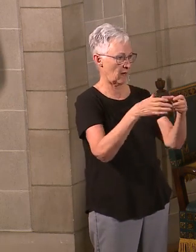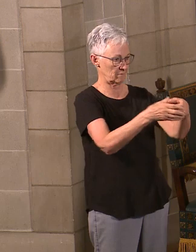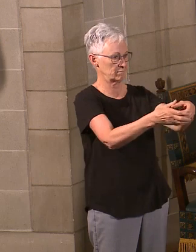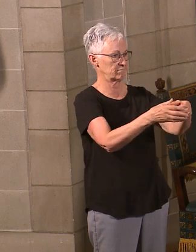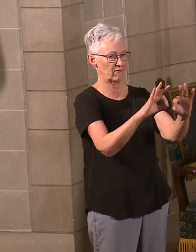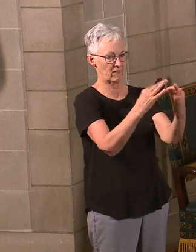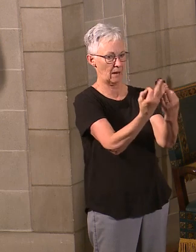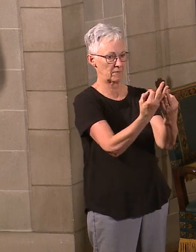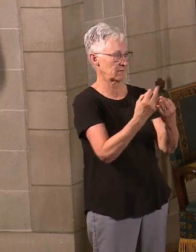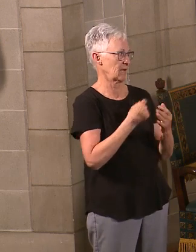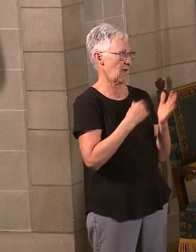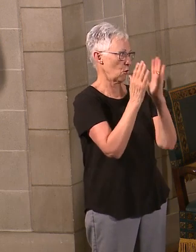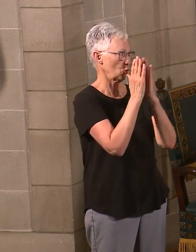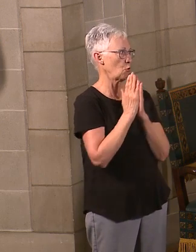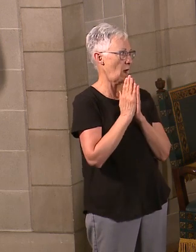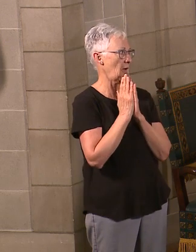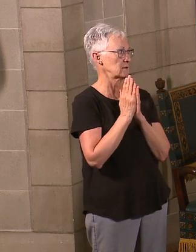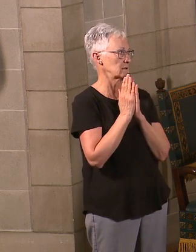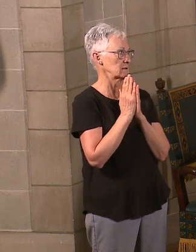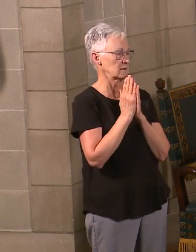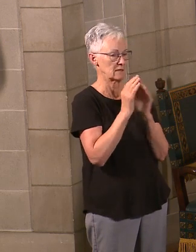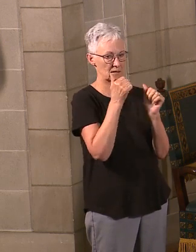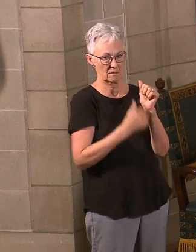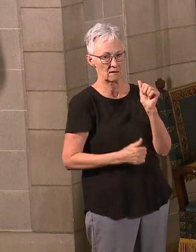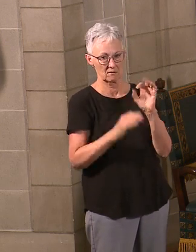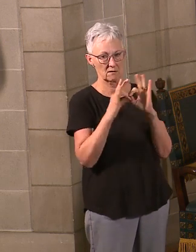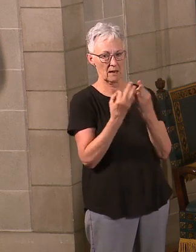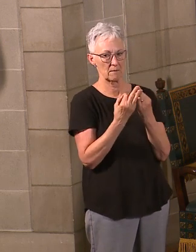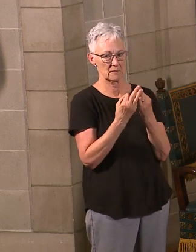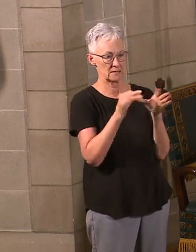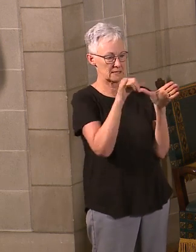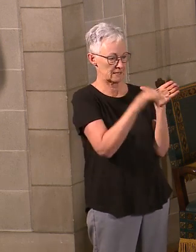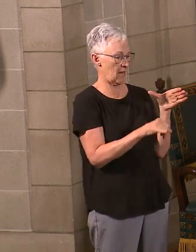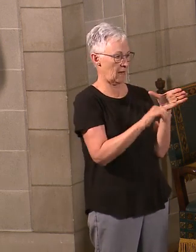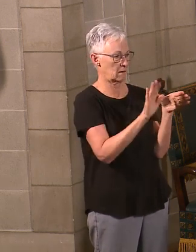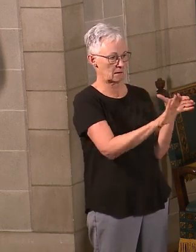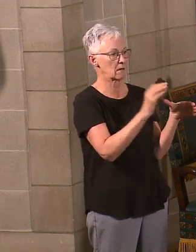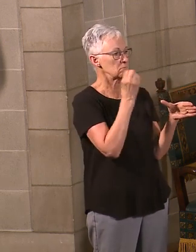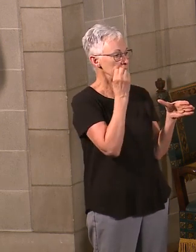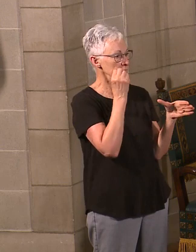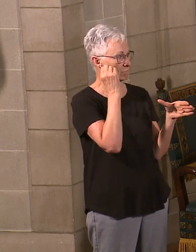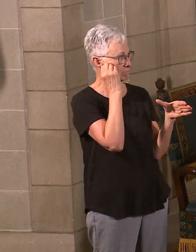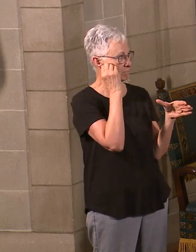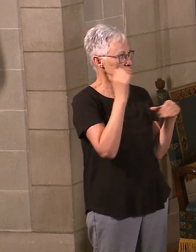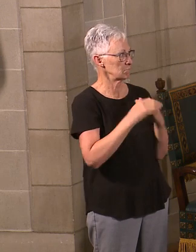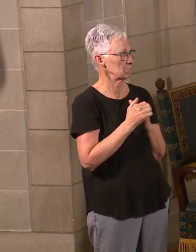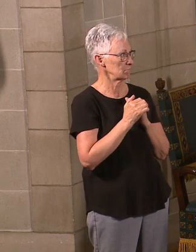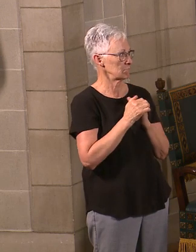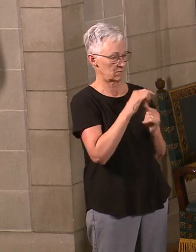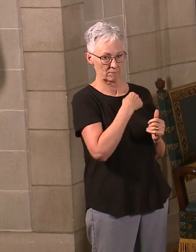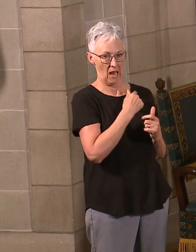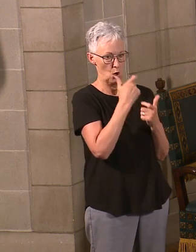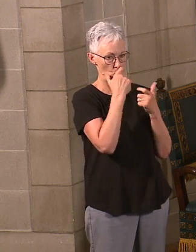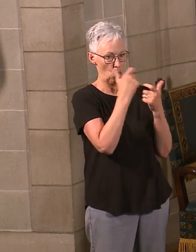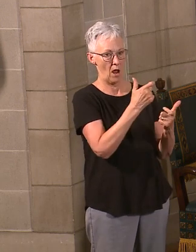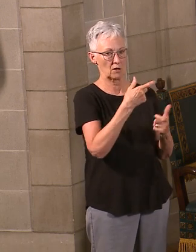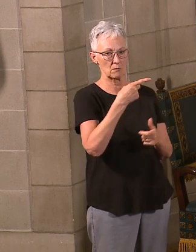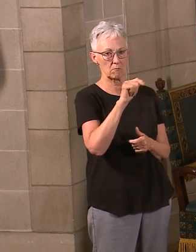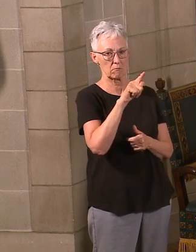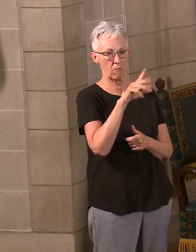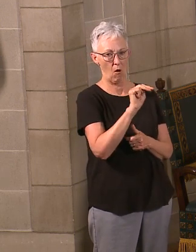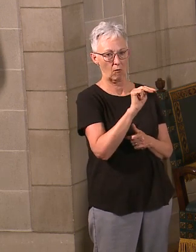would request that every family really stay within their own household for Easter. Certainly, for example, I watched Palm Sunday Mass last weekend